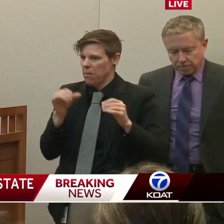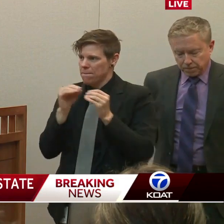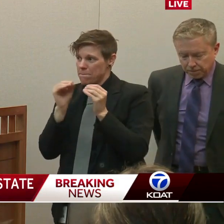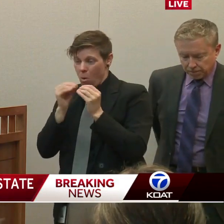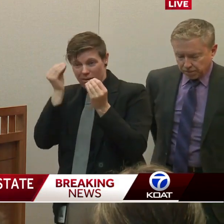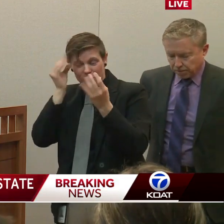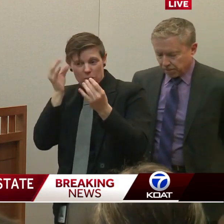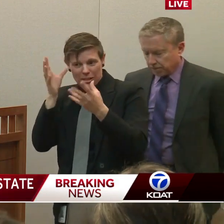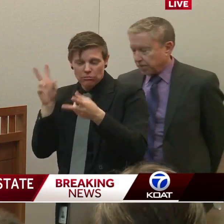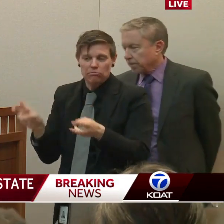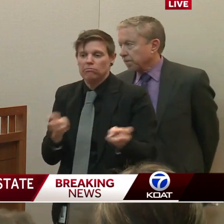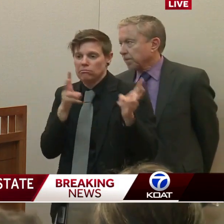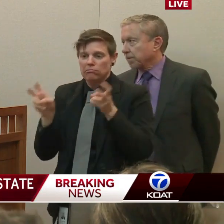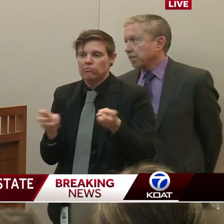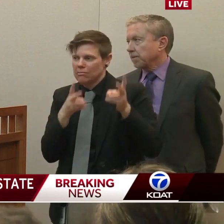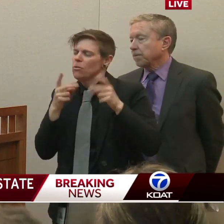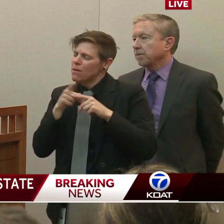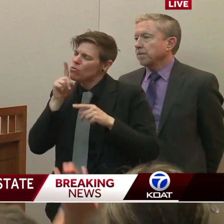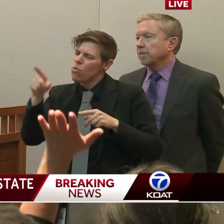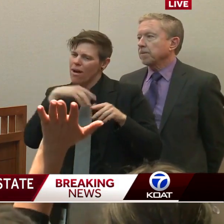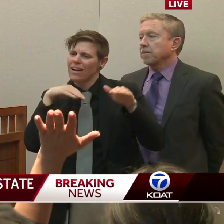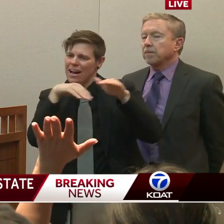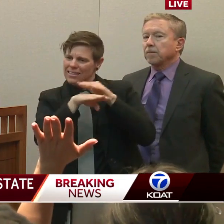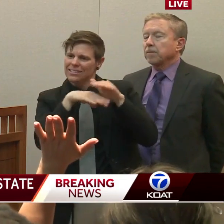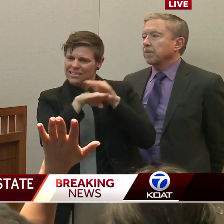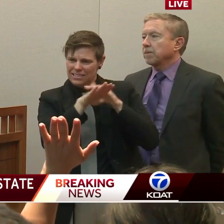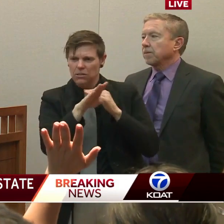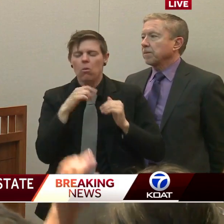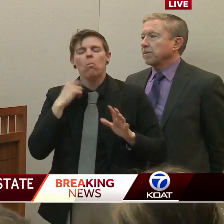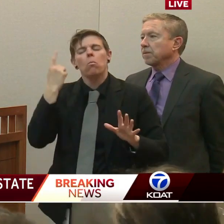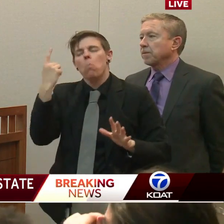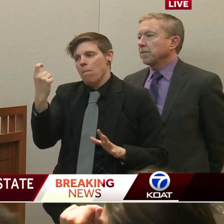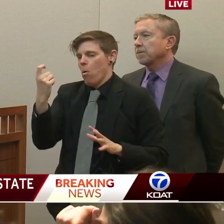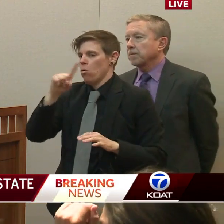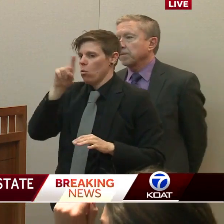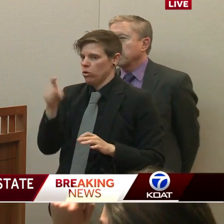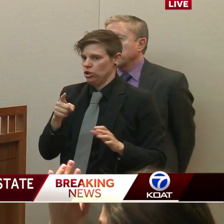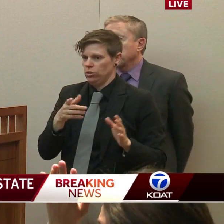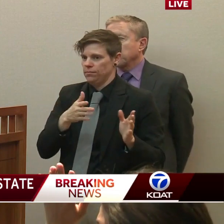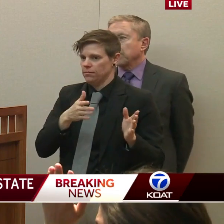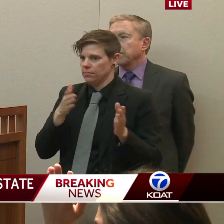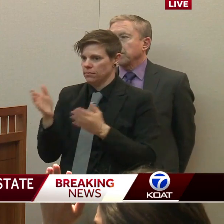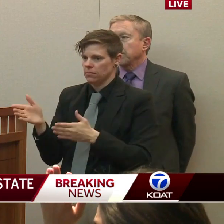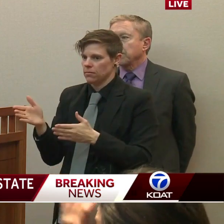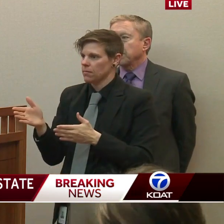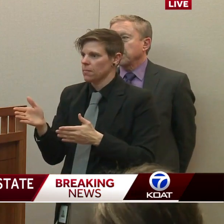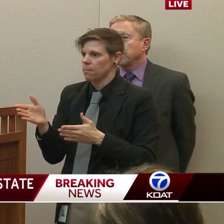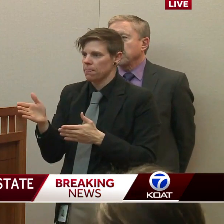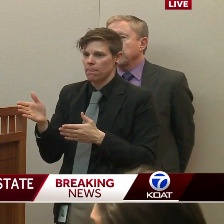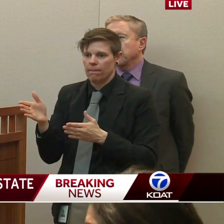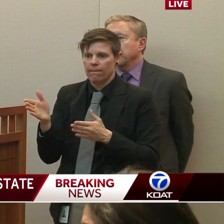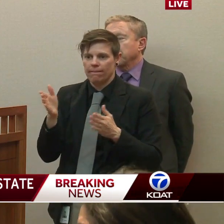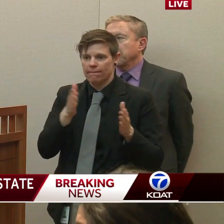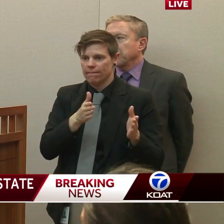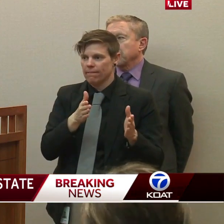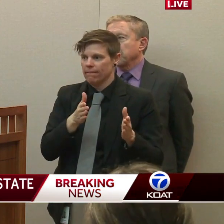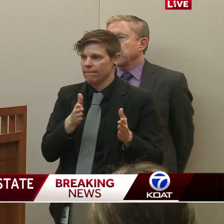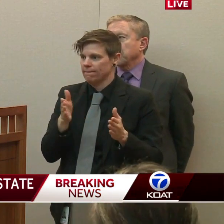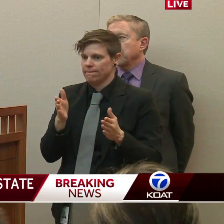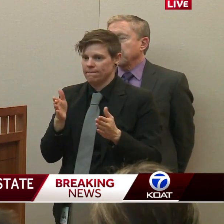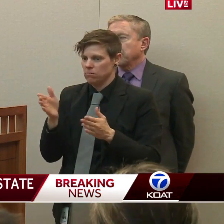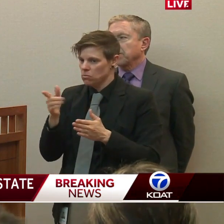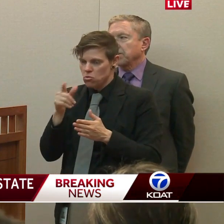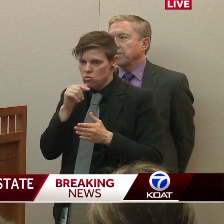the better off New Mexicans are going to be. I'm going to take one more question from each side. You never got to ask your question, did you, young lady? I didn't. All right, so I'm going to do